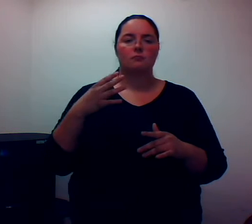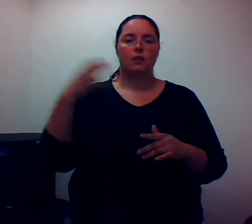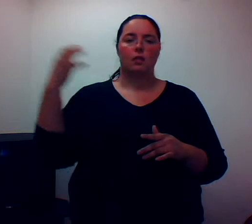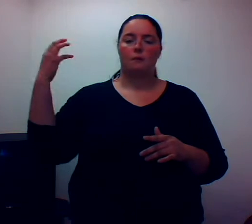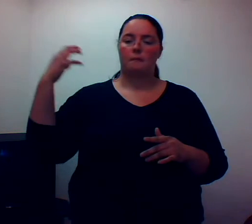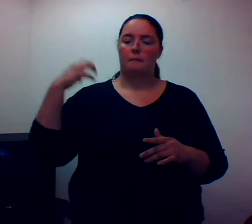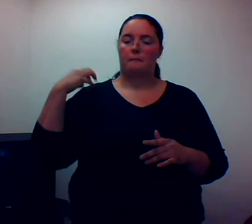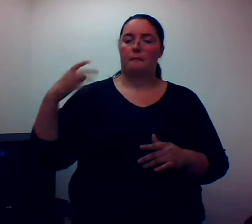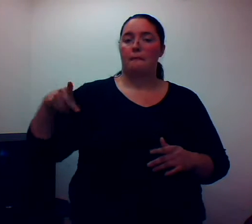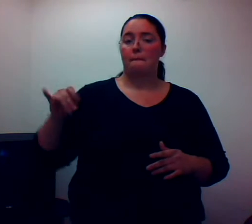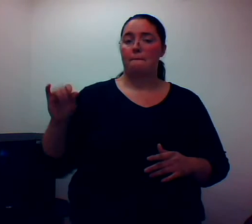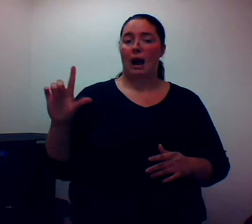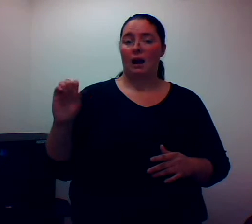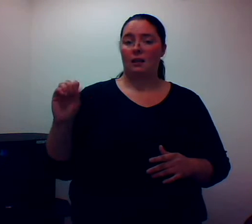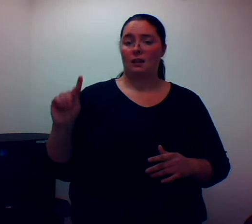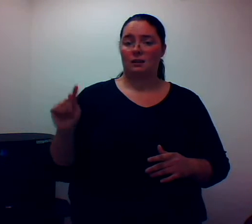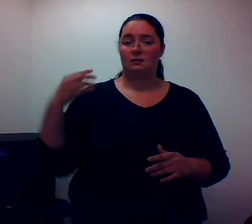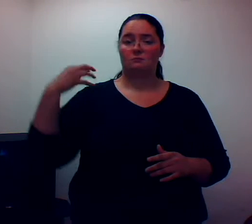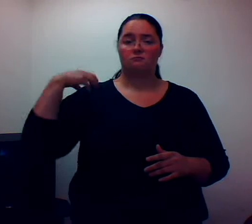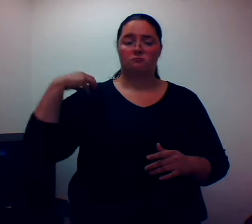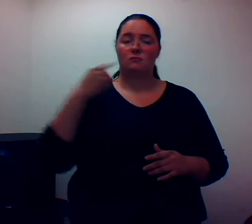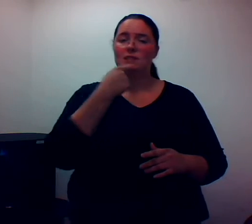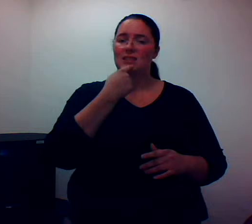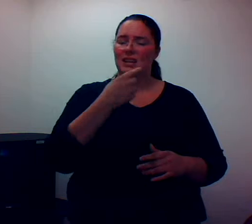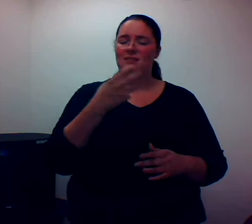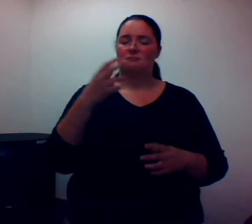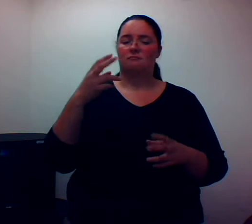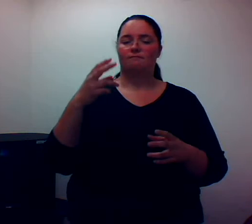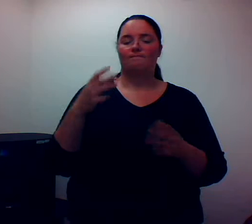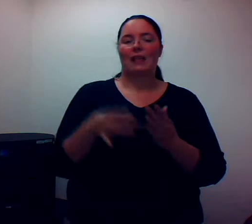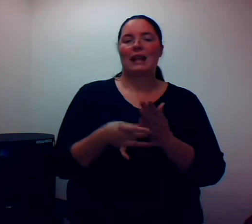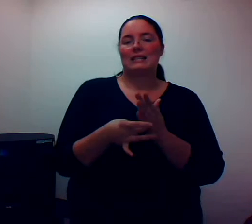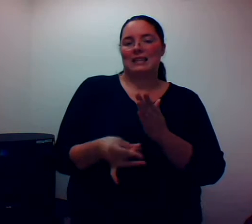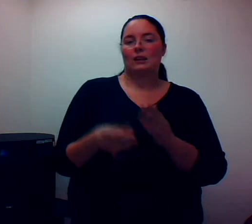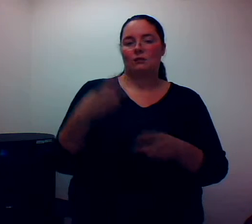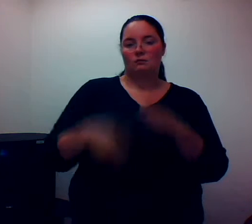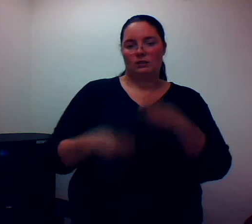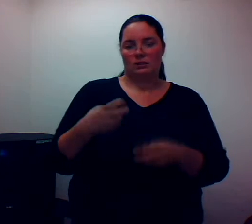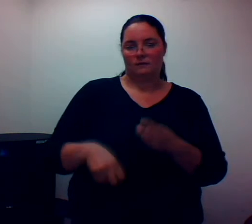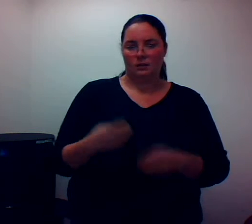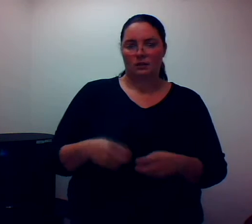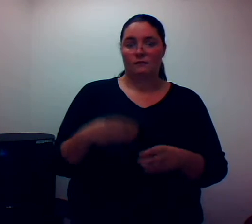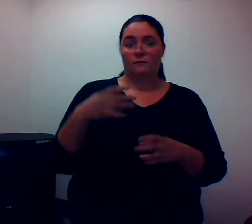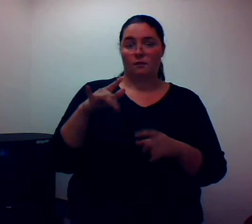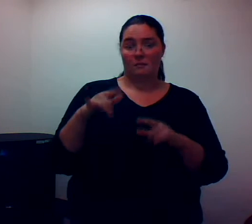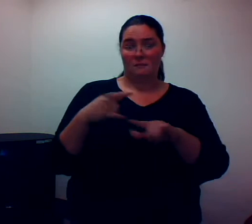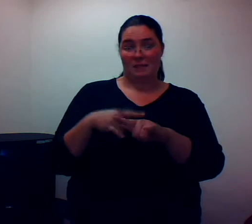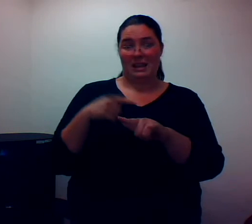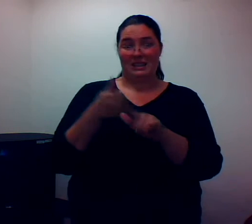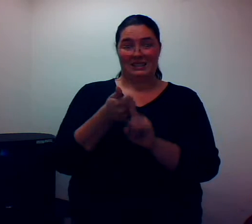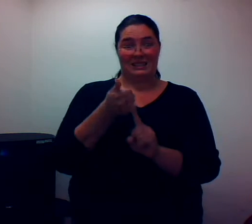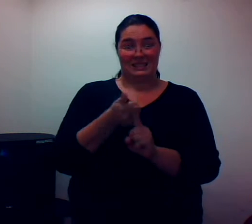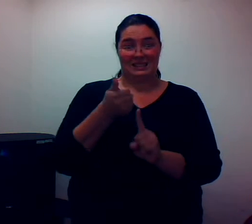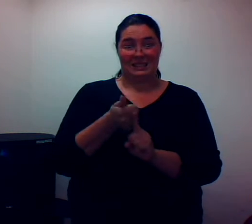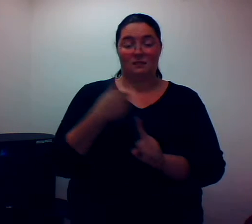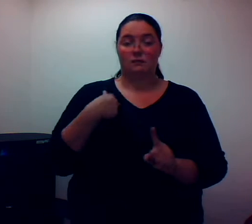someone should be screaming, although I wasn't screaming. Someone should have been. So anyway, he turned the plane around, and we ended up